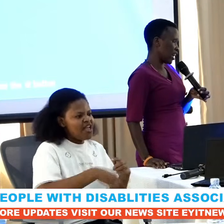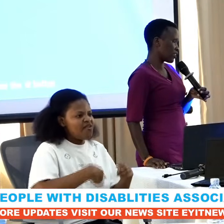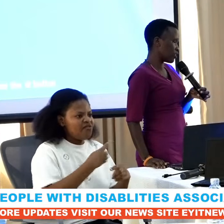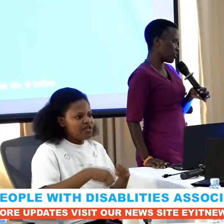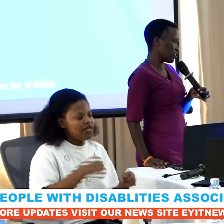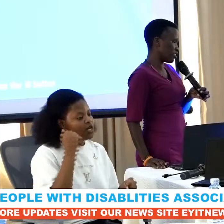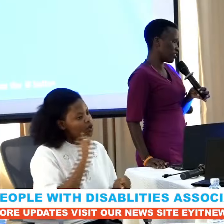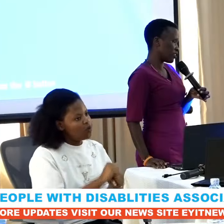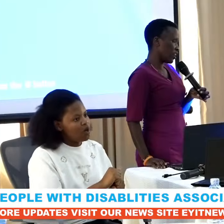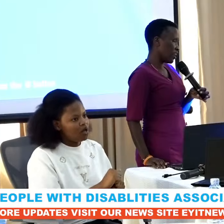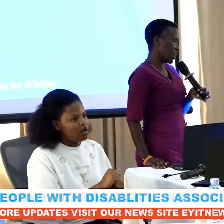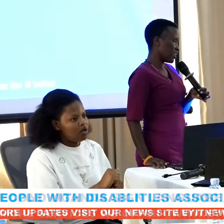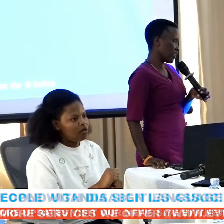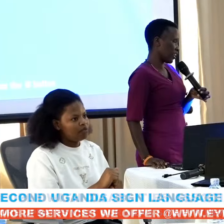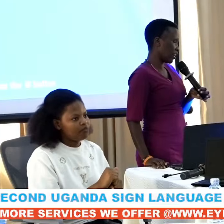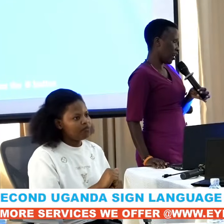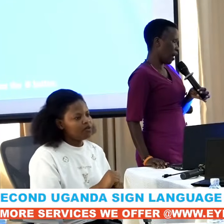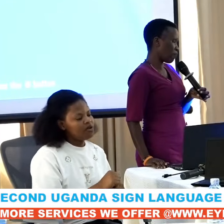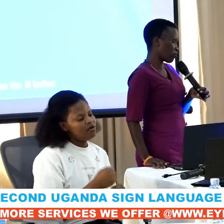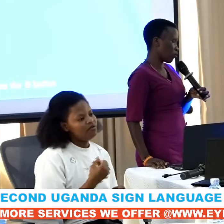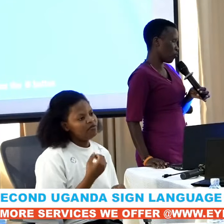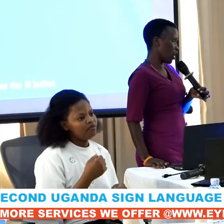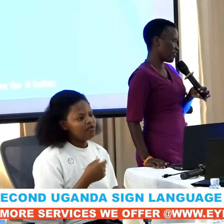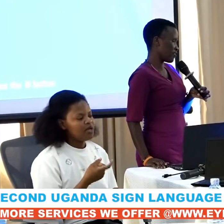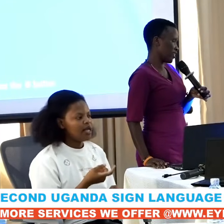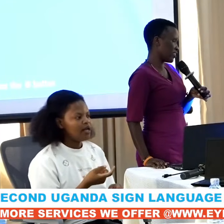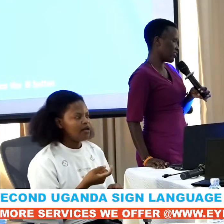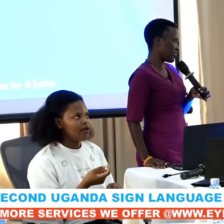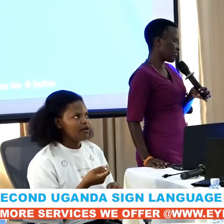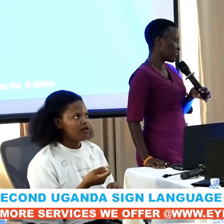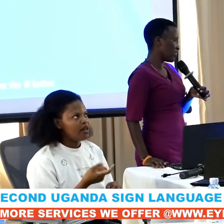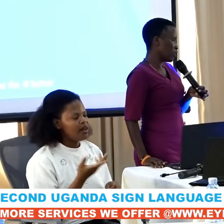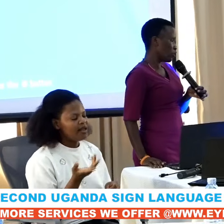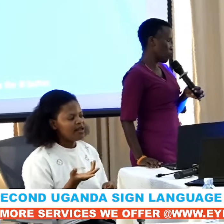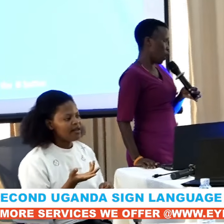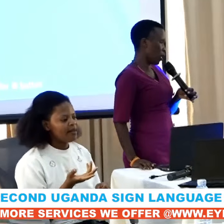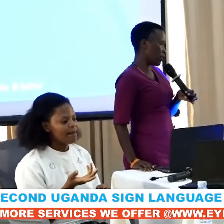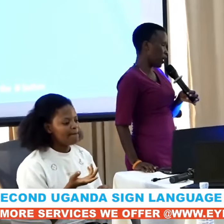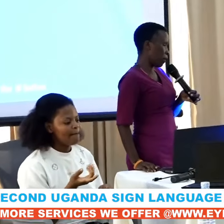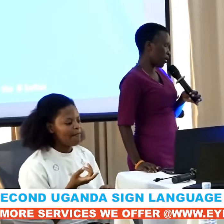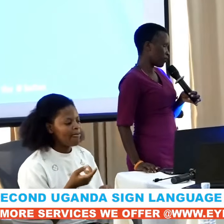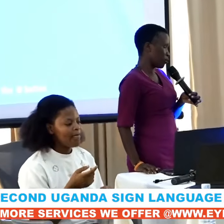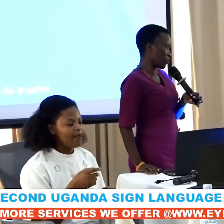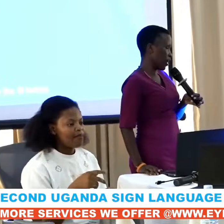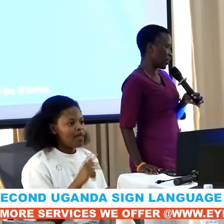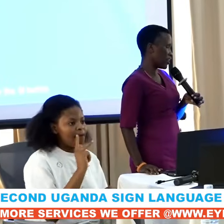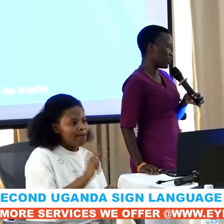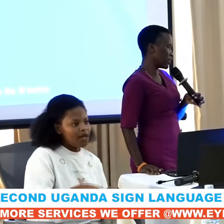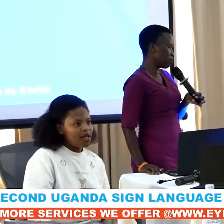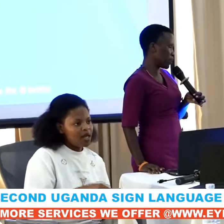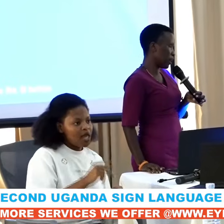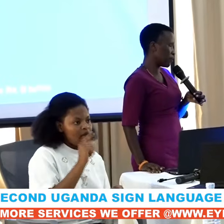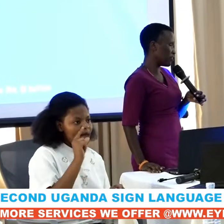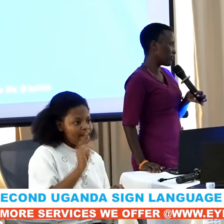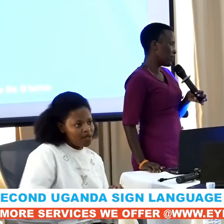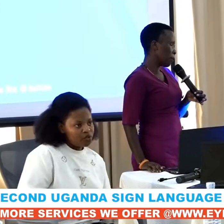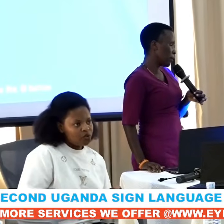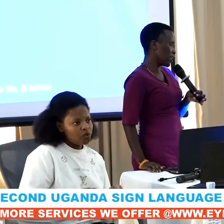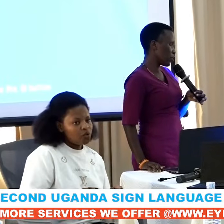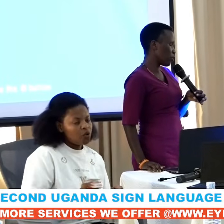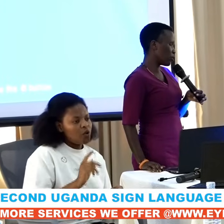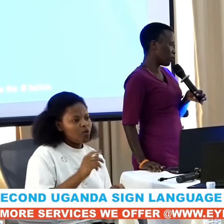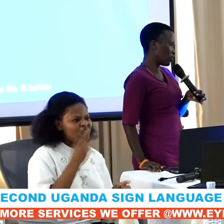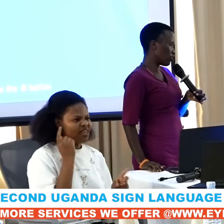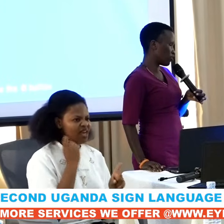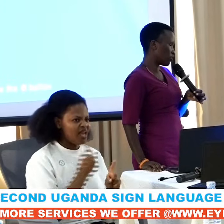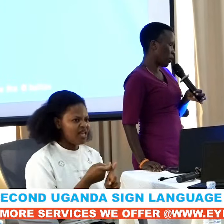daily activities like a person who has sight. You are a person with a hearing impairment, meaning